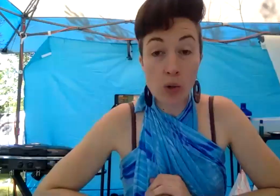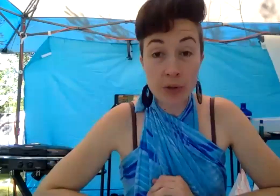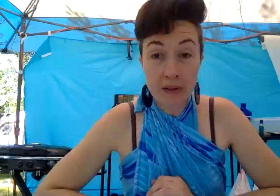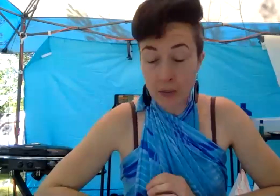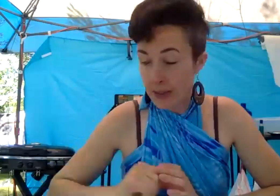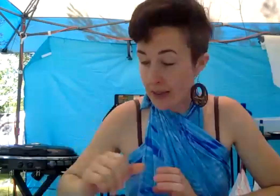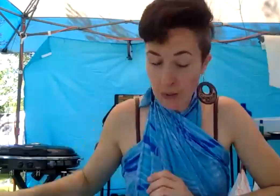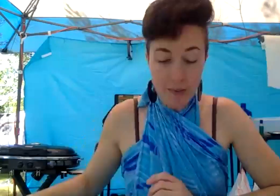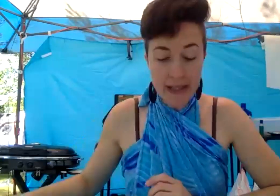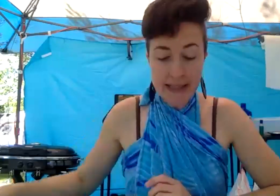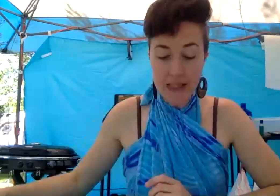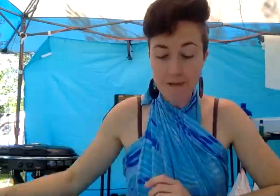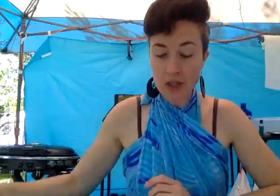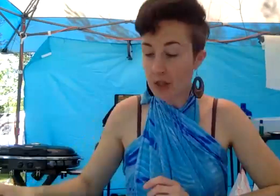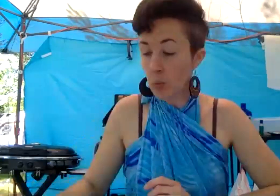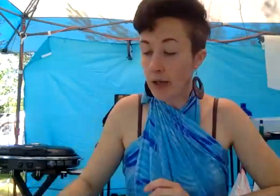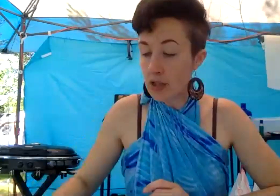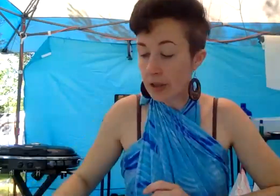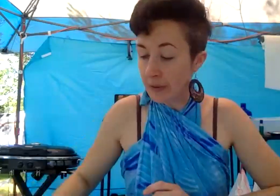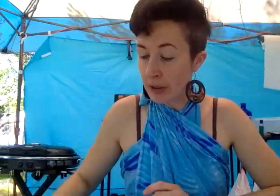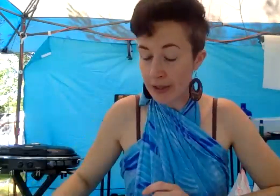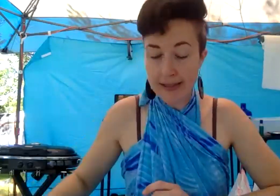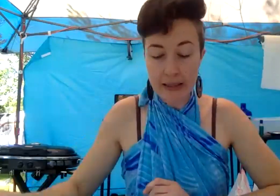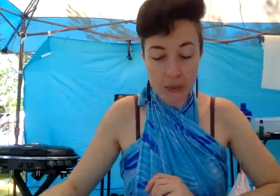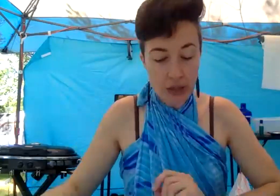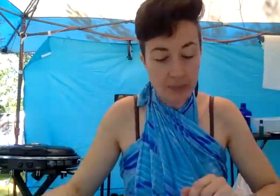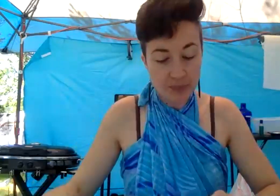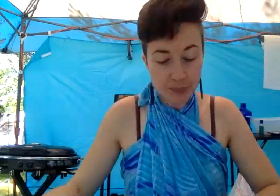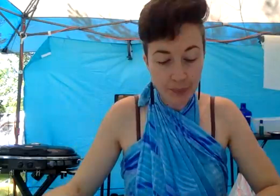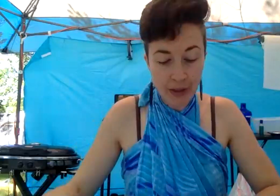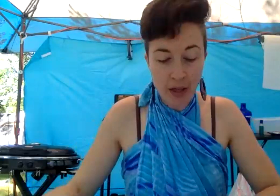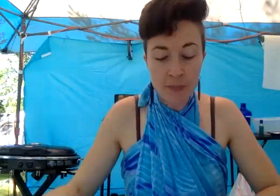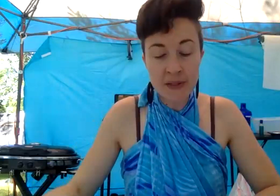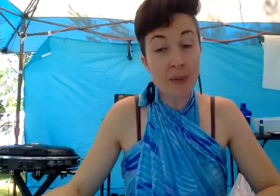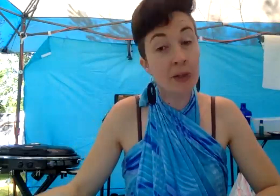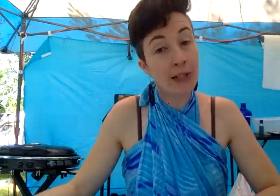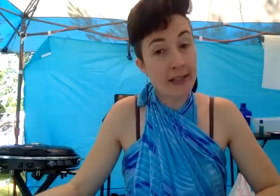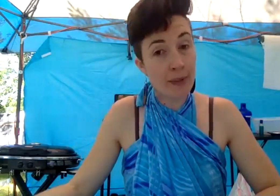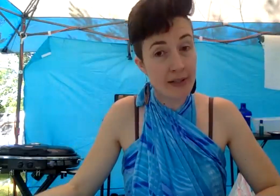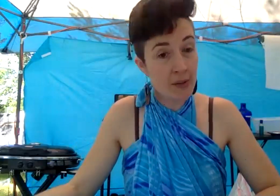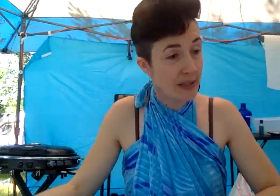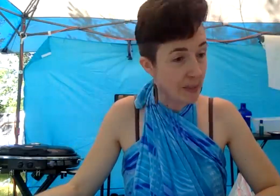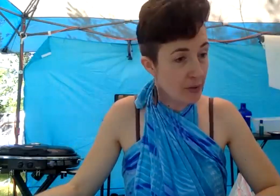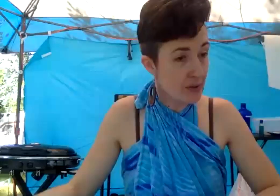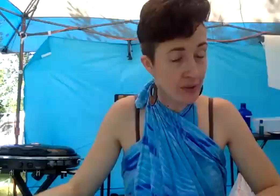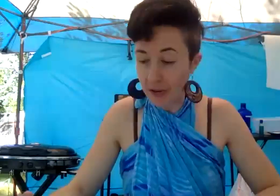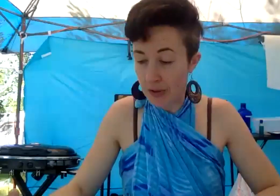older little ones who might eventually want to learn American Sign Language, this could be a great stepping stone to get them interested in future